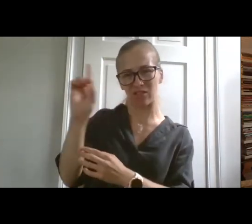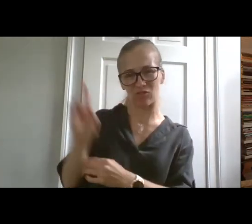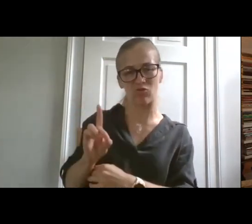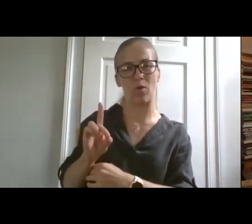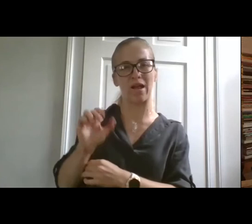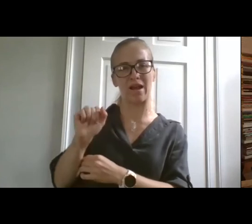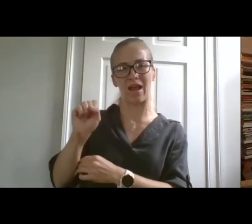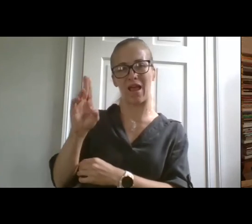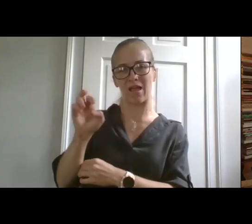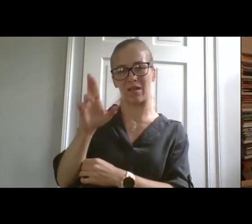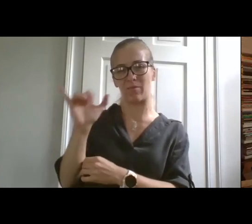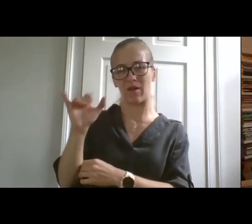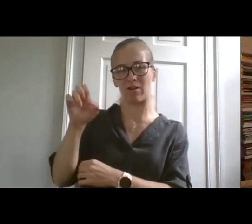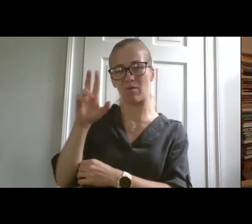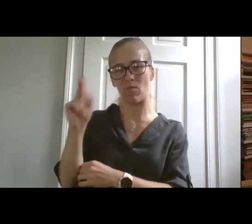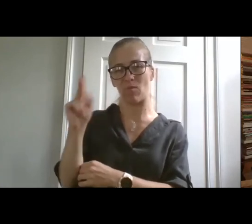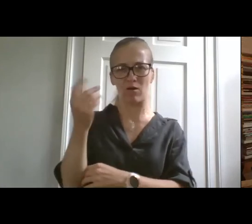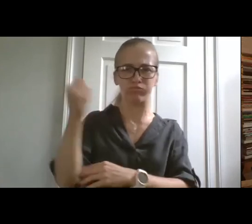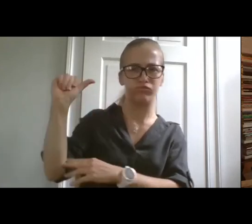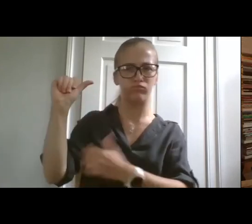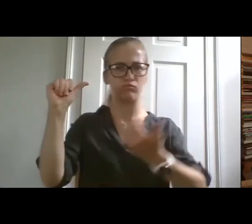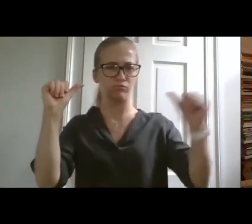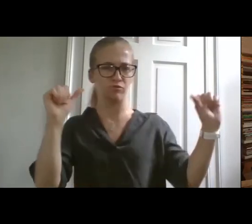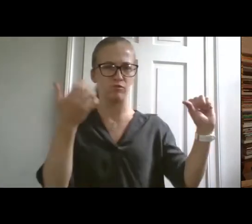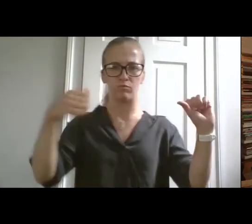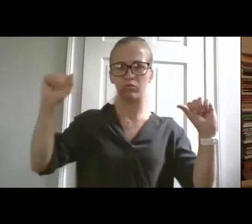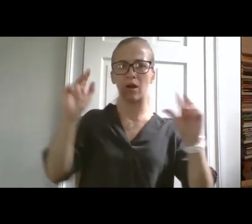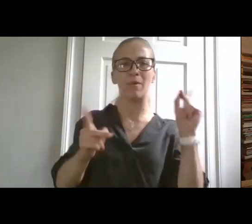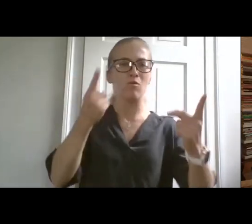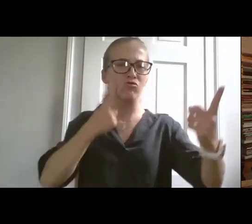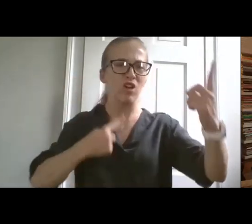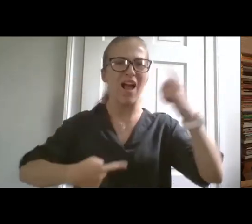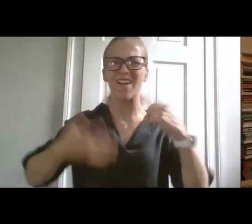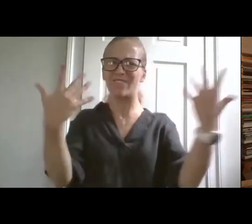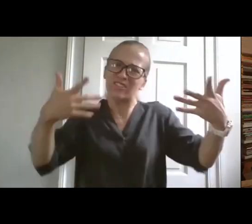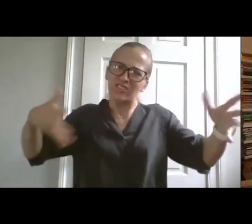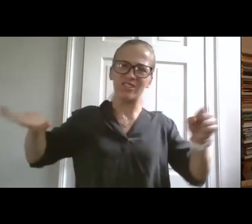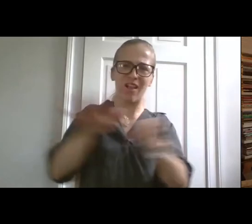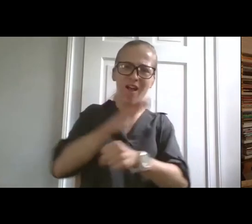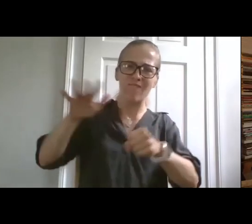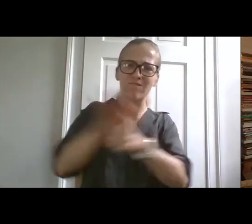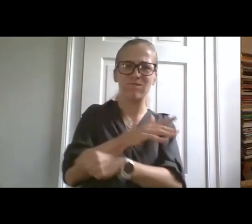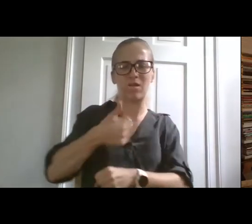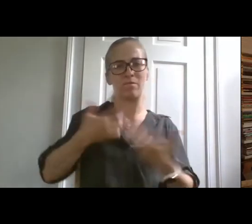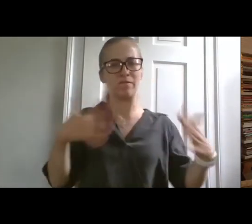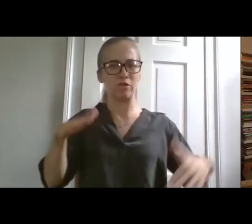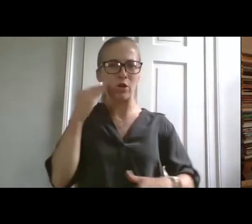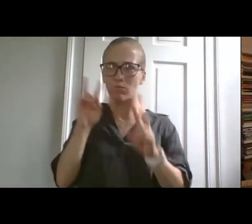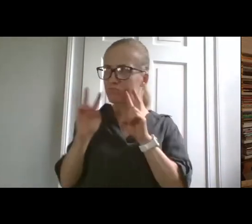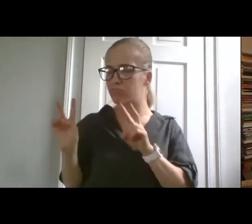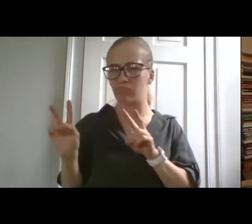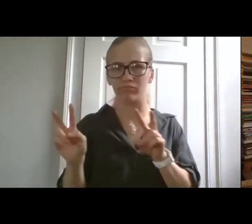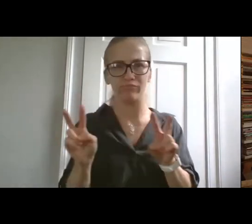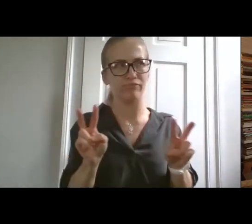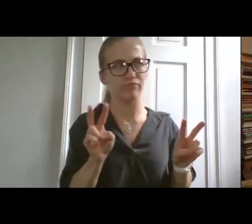Park, protest in the streets. People are crying enough. Even I know that from looking at the